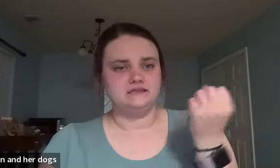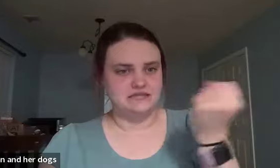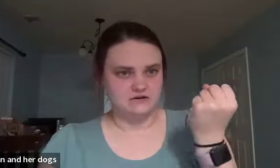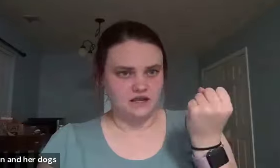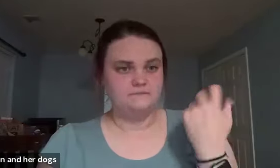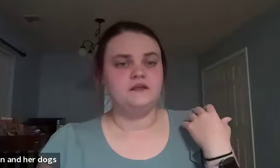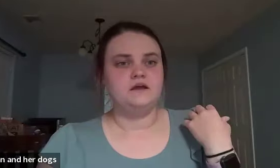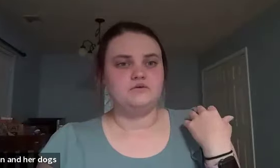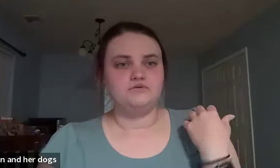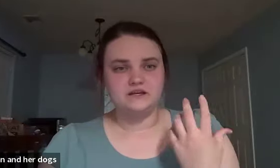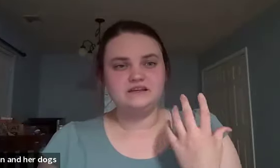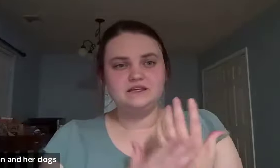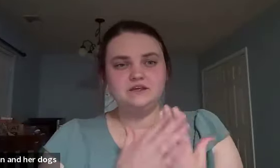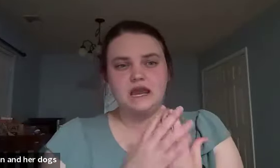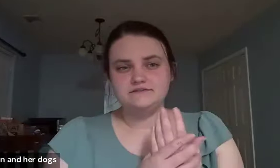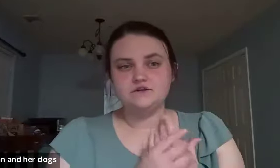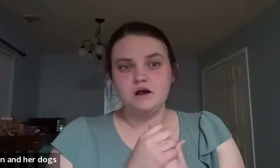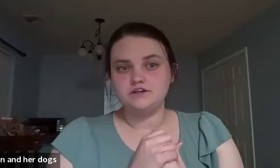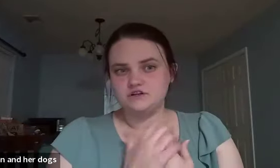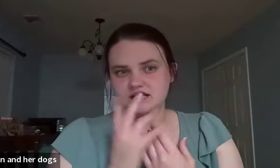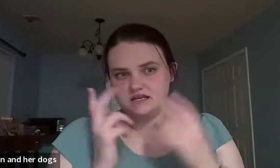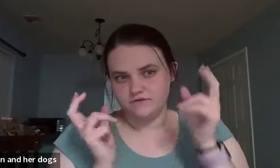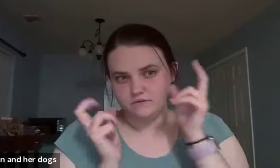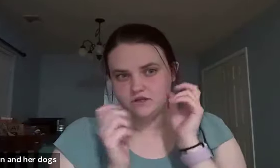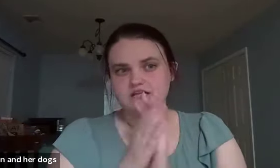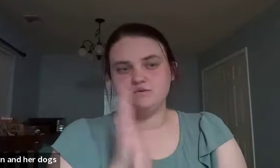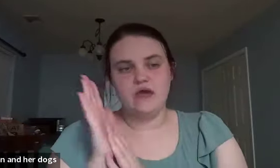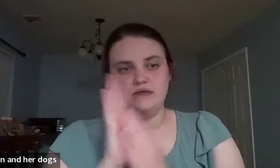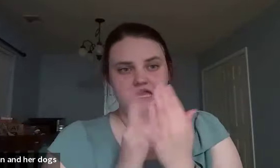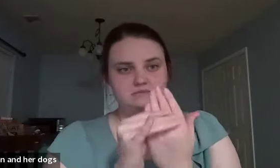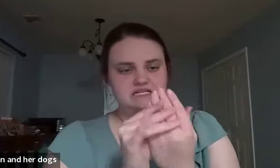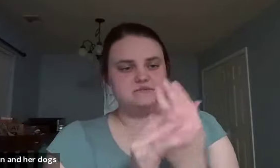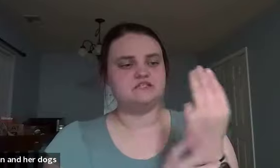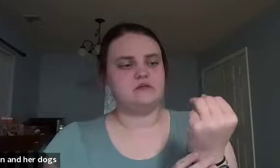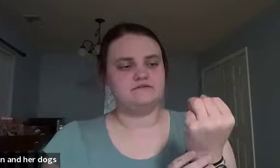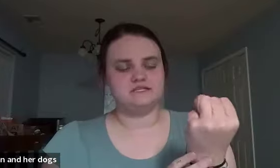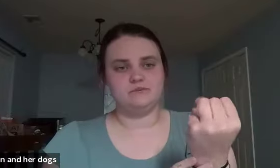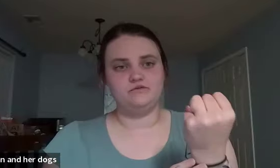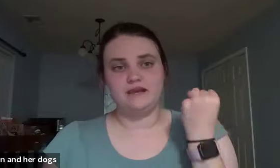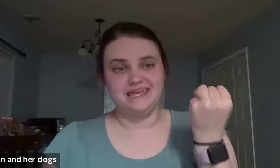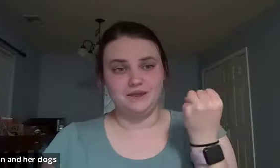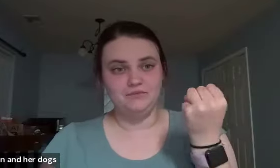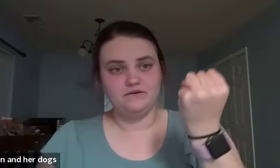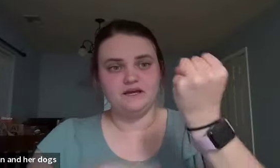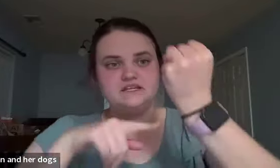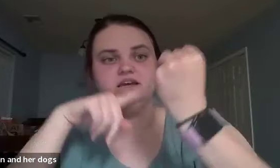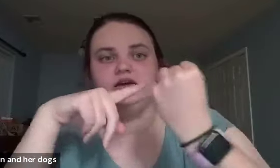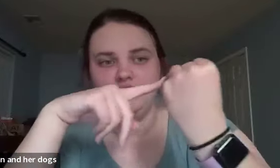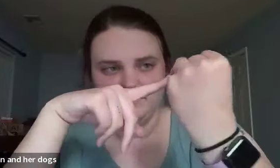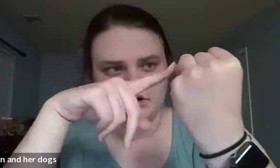and Saturday? Really, after a while, you start to kind of familiarize with the hand placement. So like, for example, for my M for Monday, if you